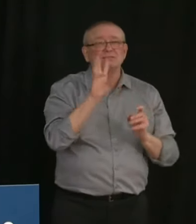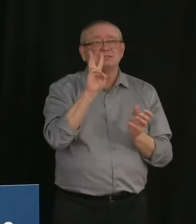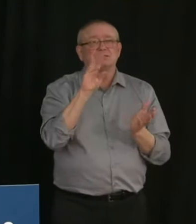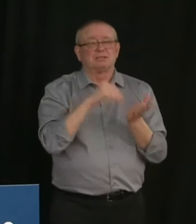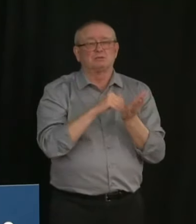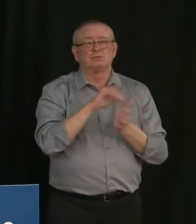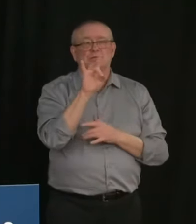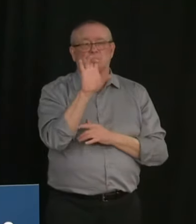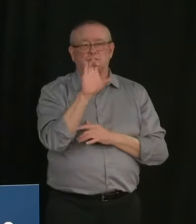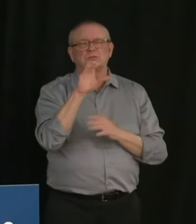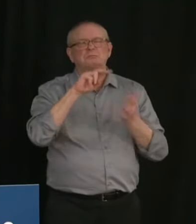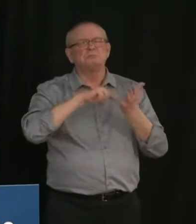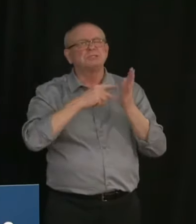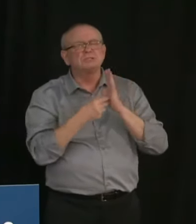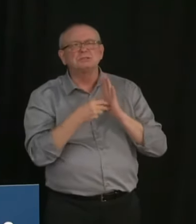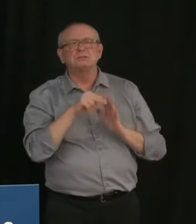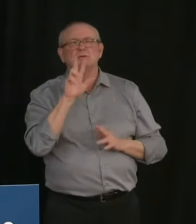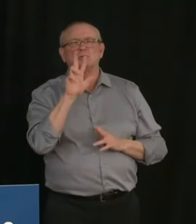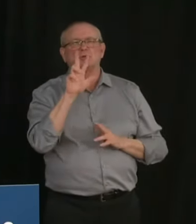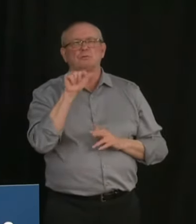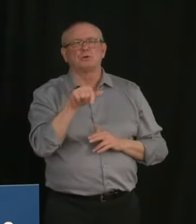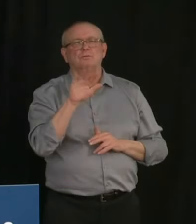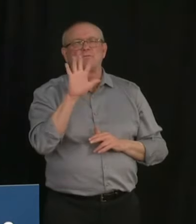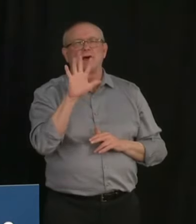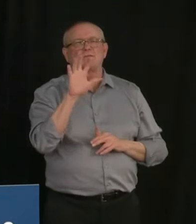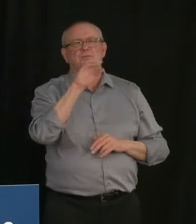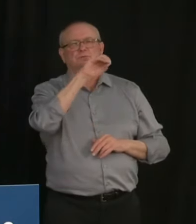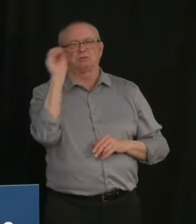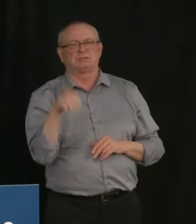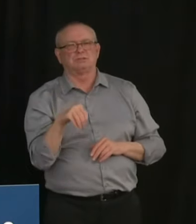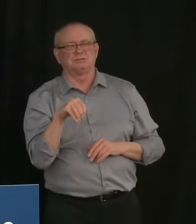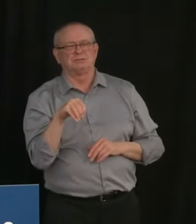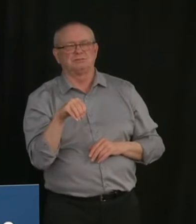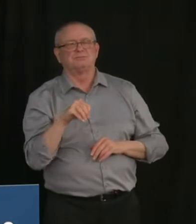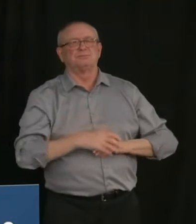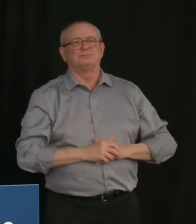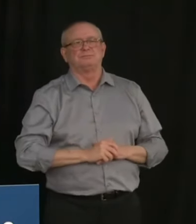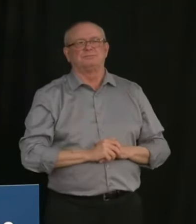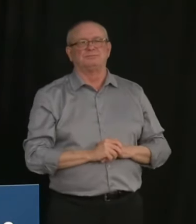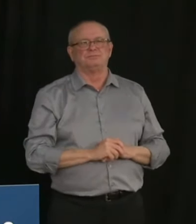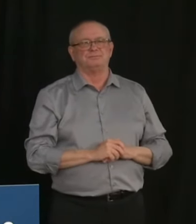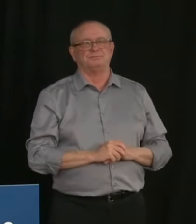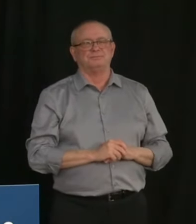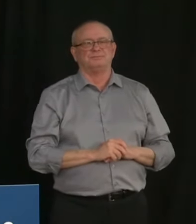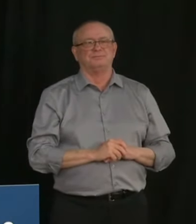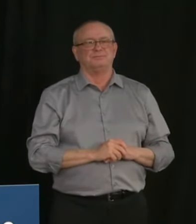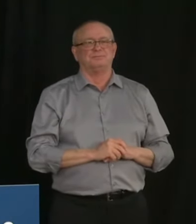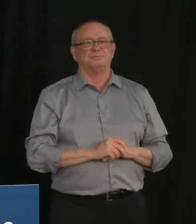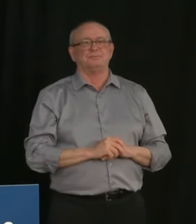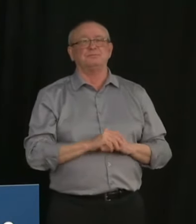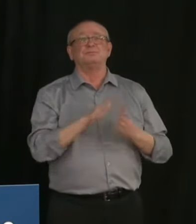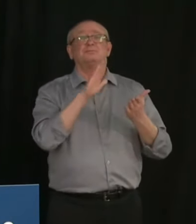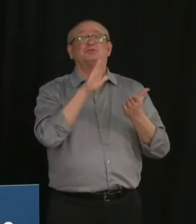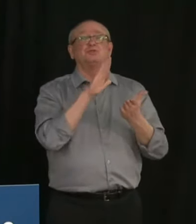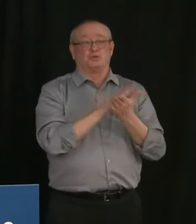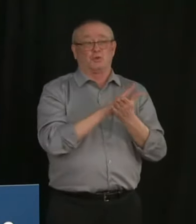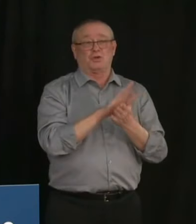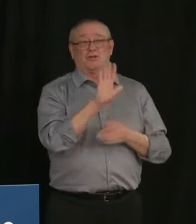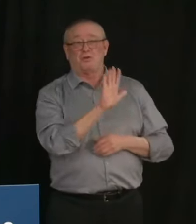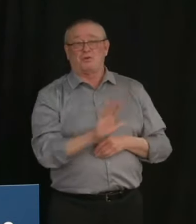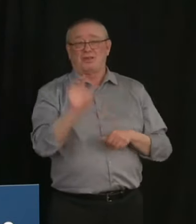Our positivity rate currently stands at about 3.5%. There are currently active alerts or outbreaks